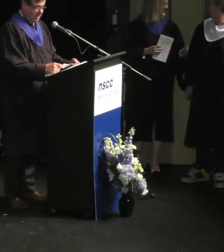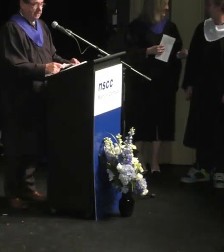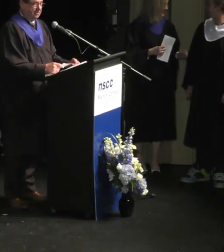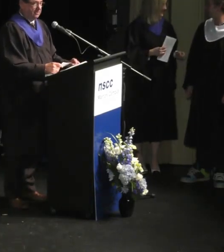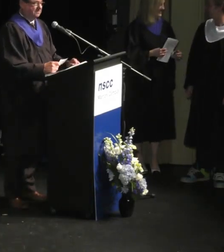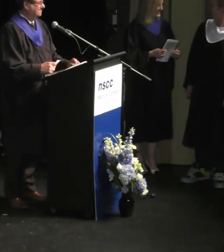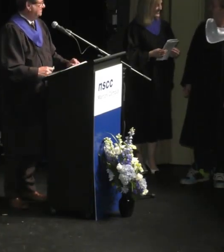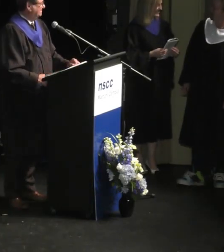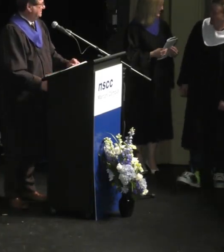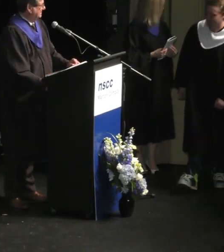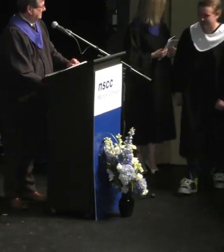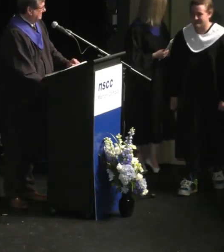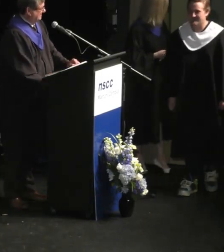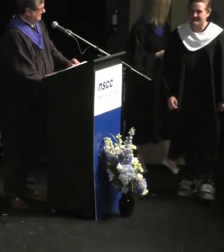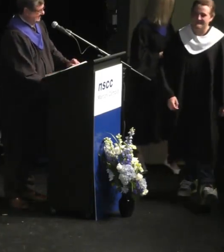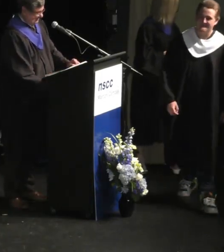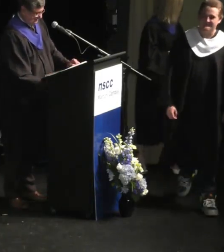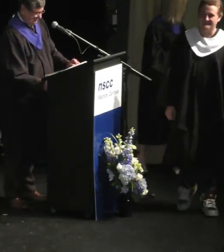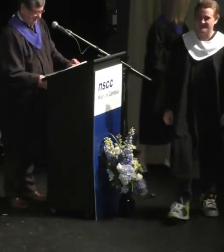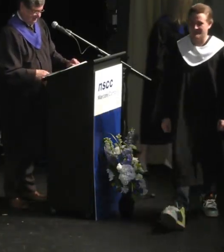James Taylor.